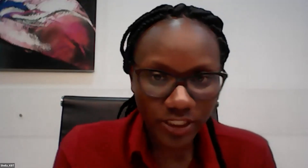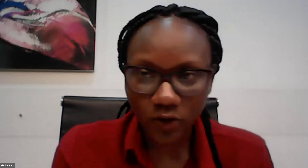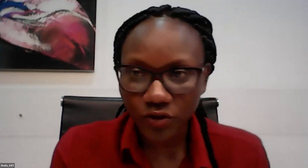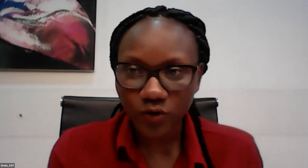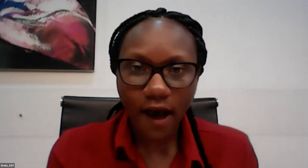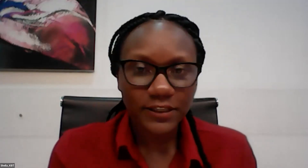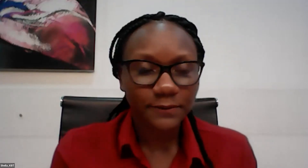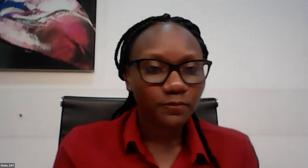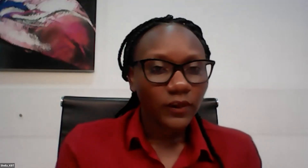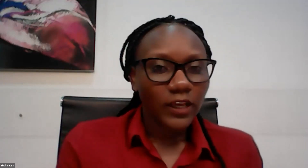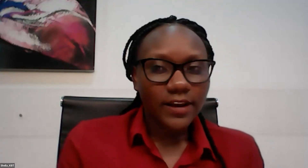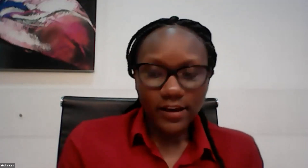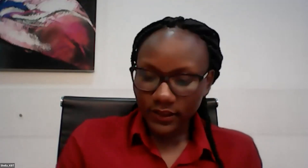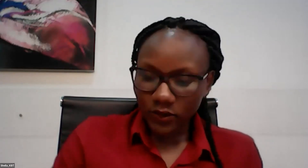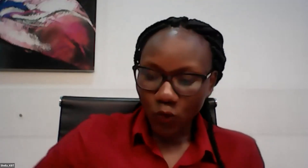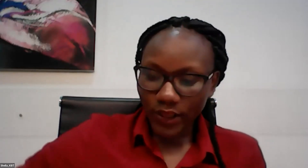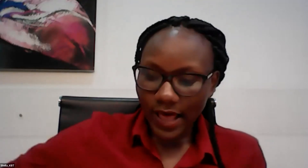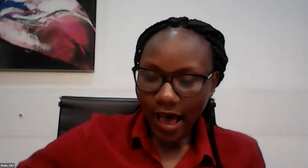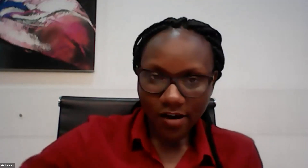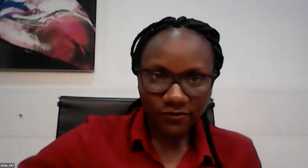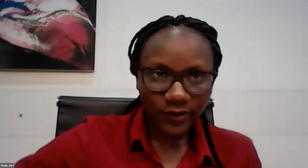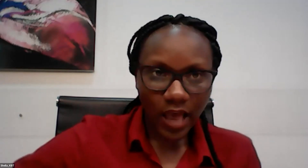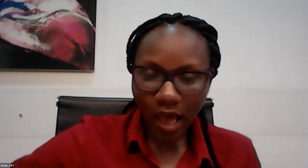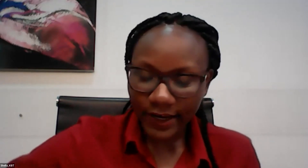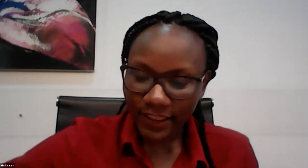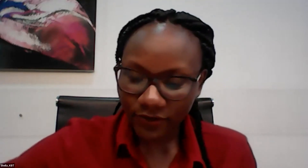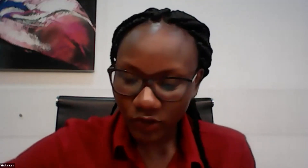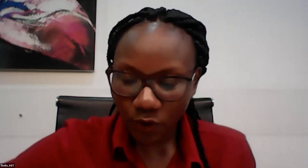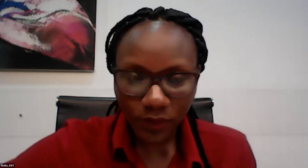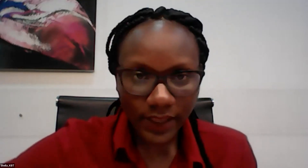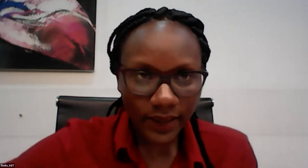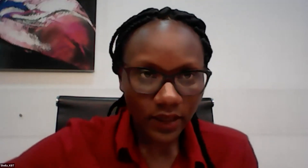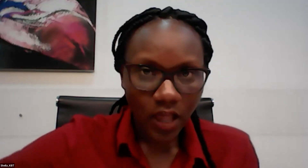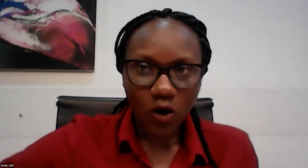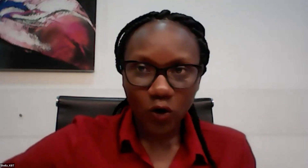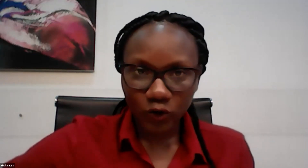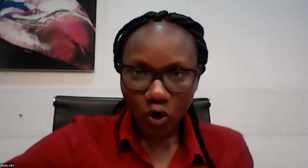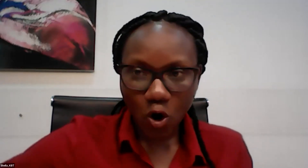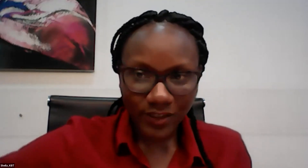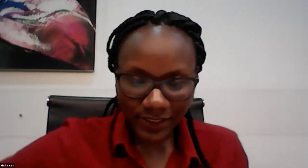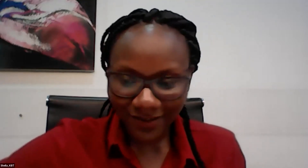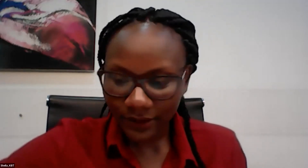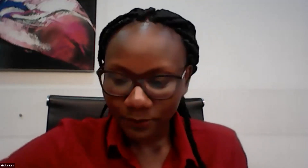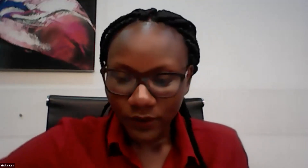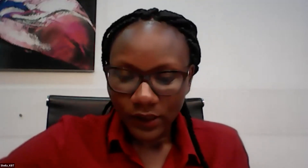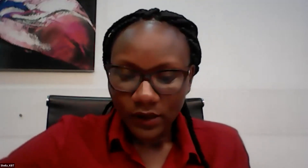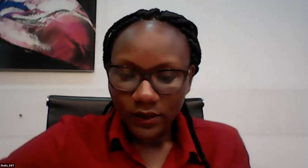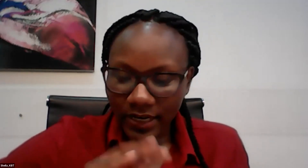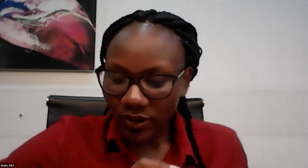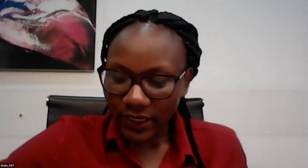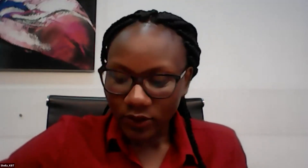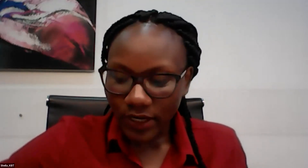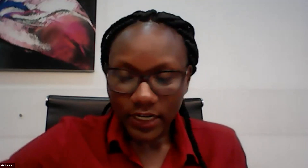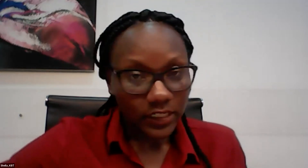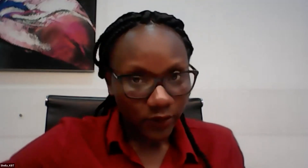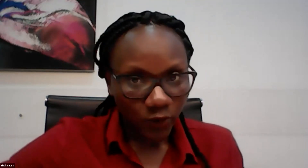to reach out to us. Next, we'll have another video playing on cohort 7. The